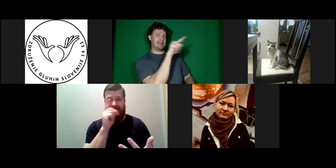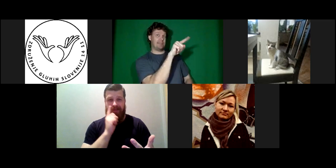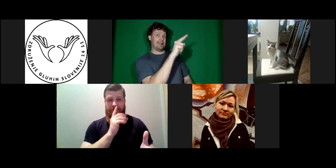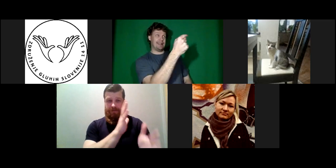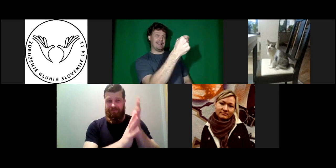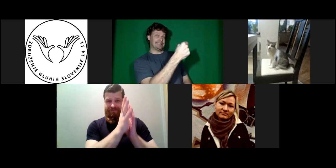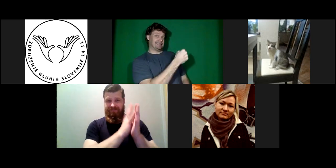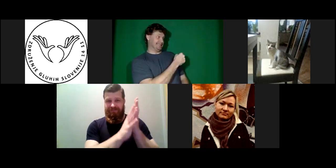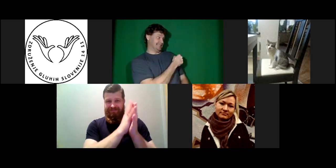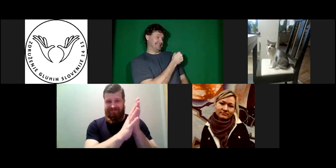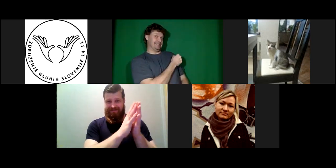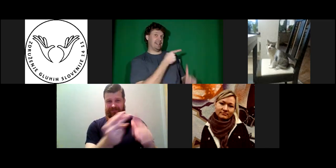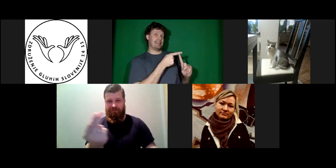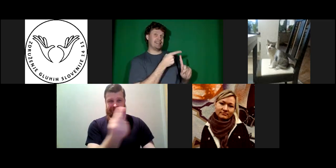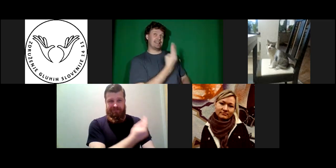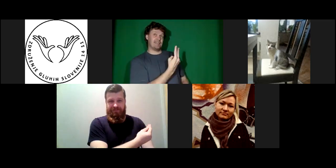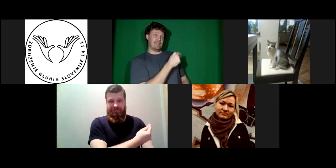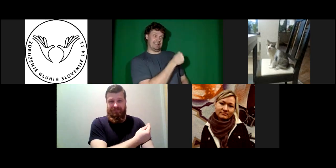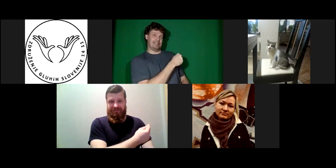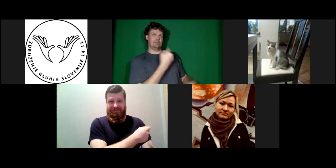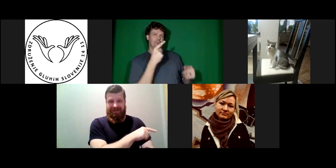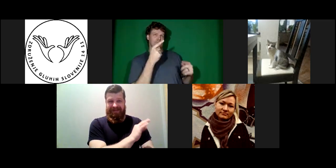Because I wasn't able to see what the